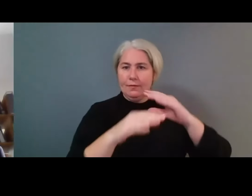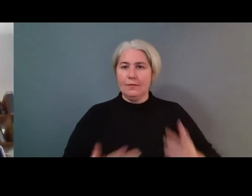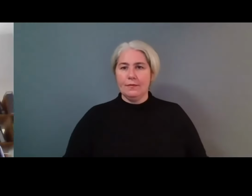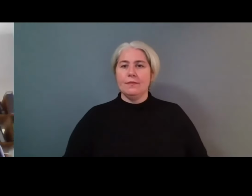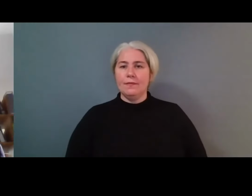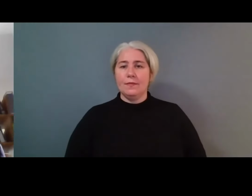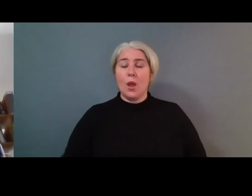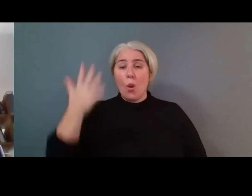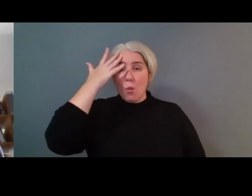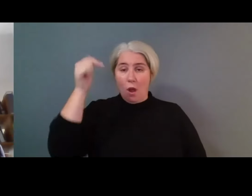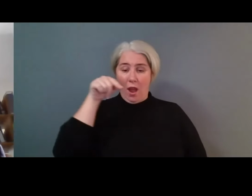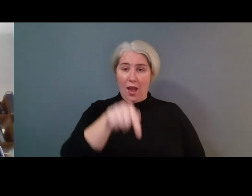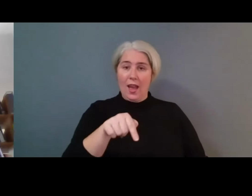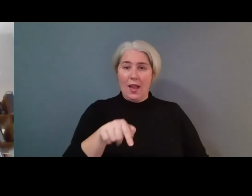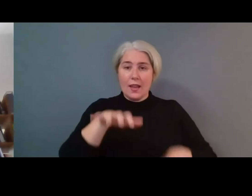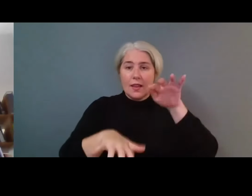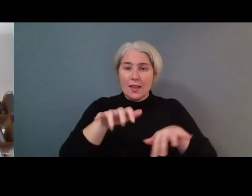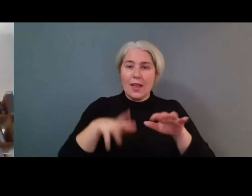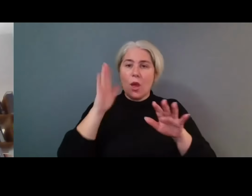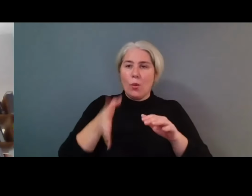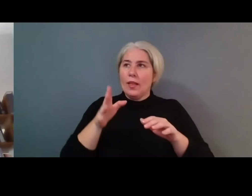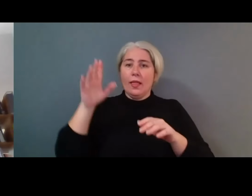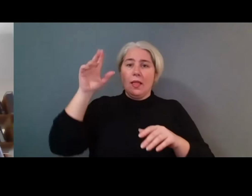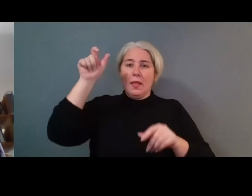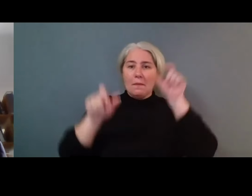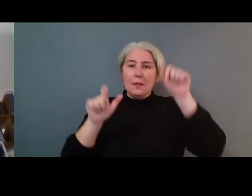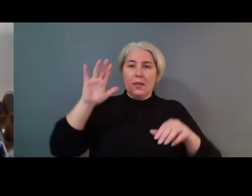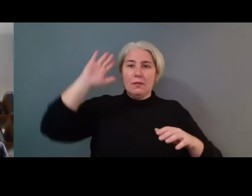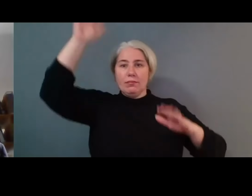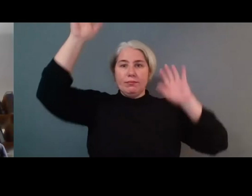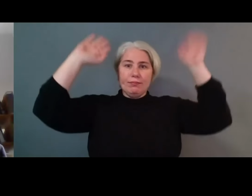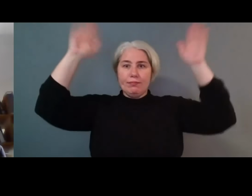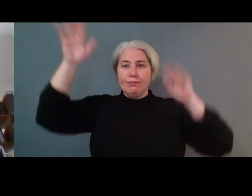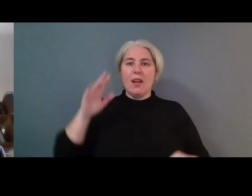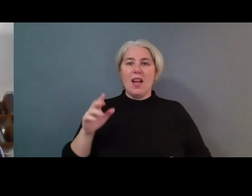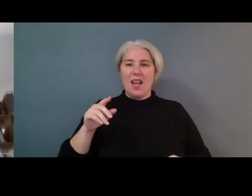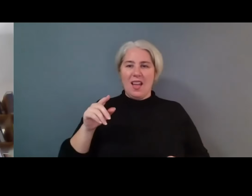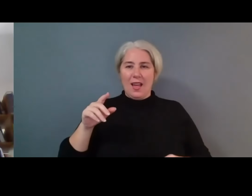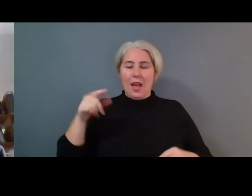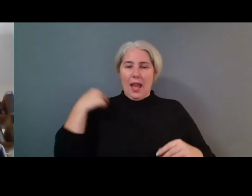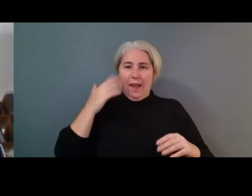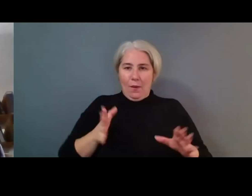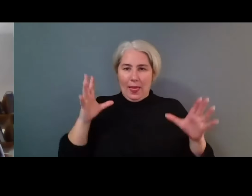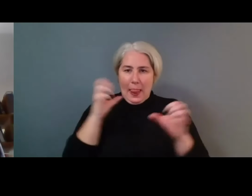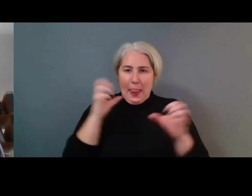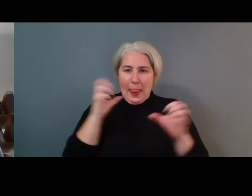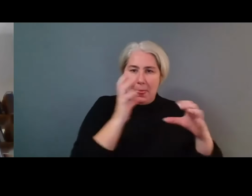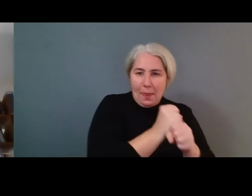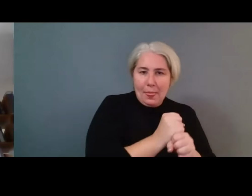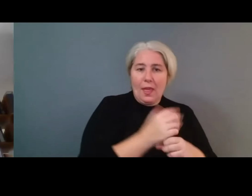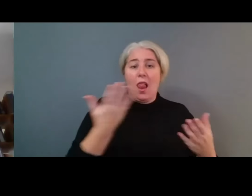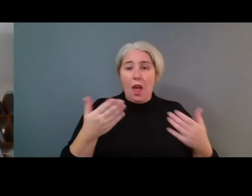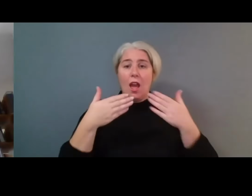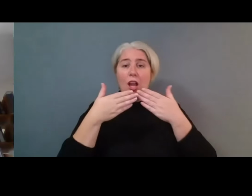synopsis of all the statements. And just to give you an idea how many submissions we received on General Comment number 3 on